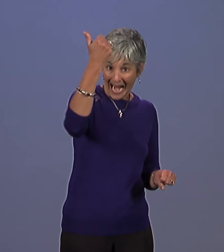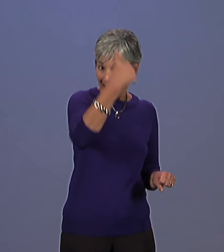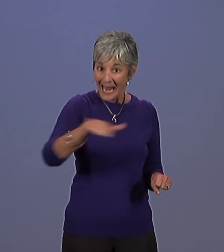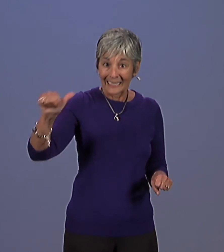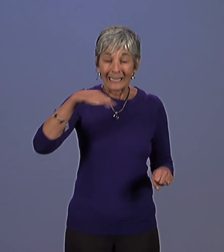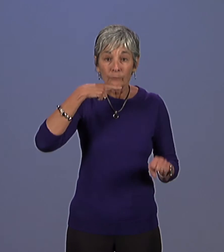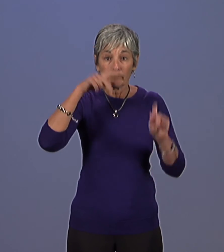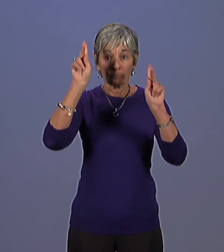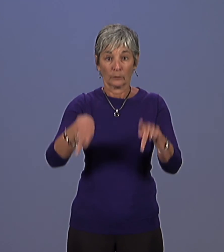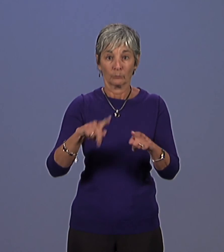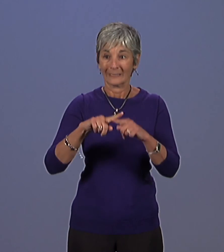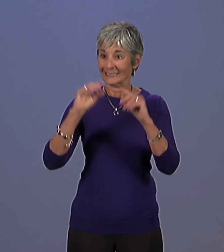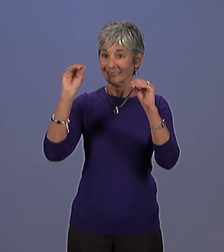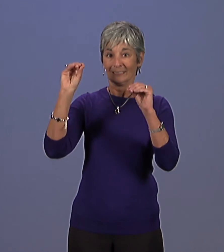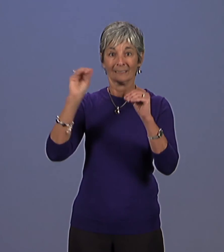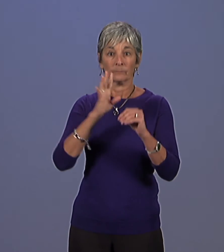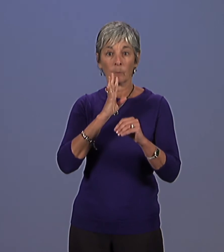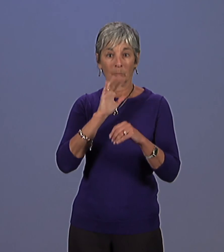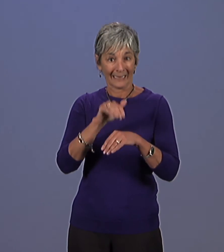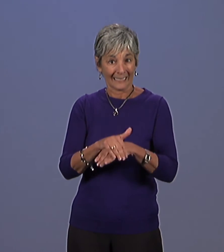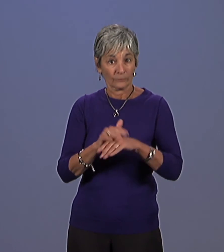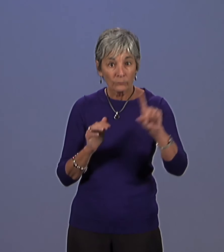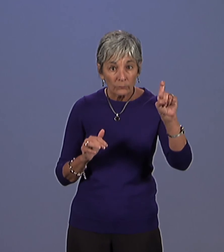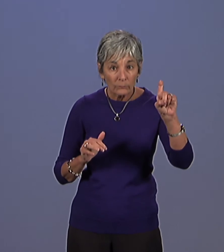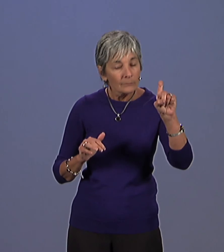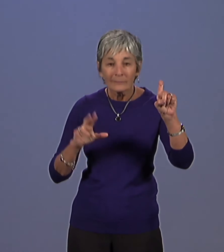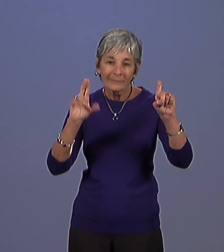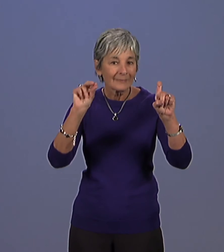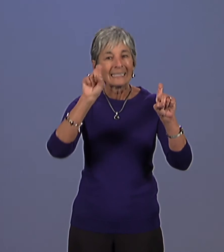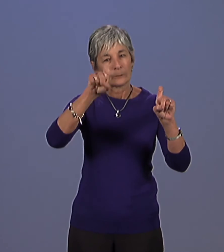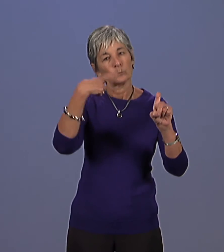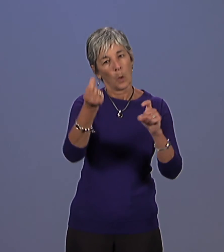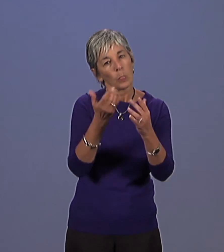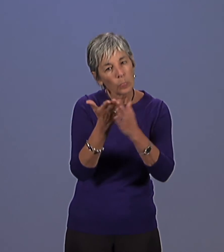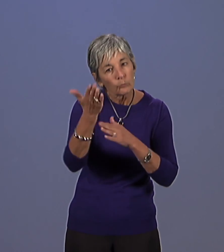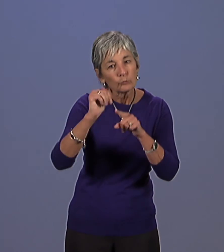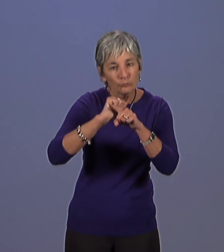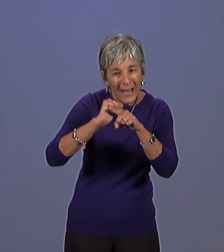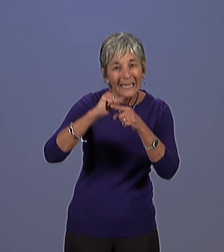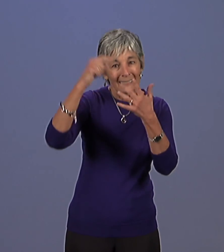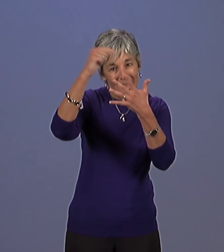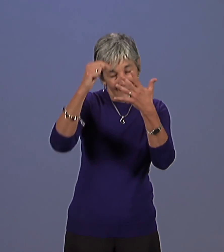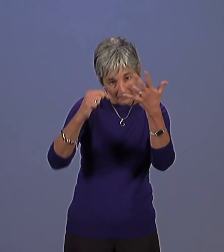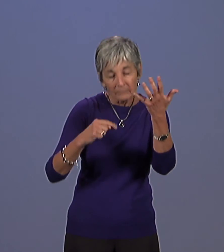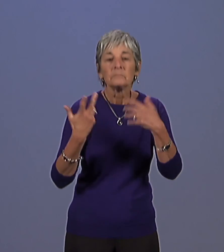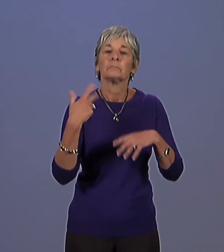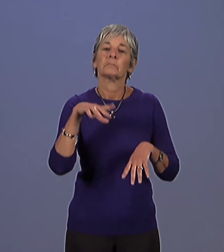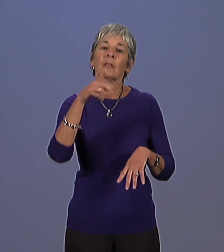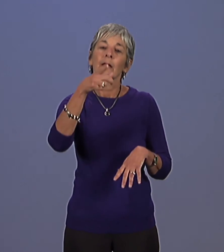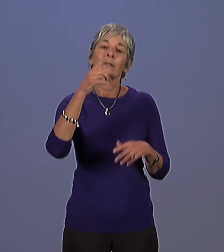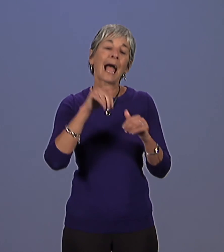you wouldn't expect just any hearing person to be a teacher of English, would you? You want a person who has gone through some training.